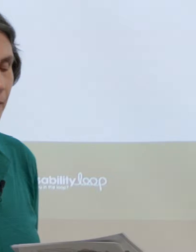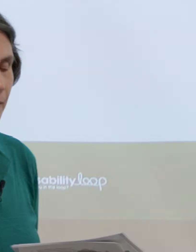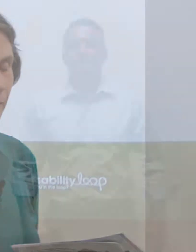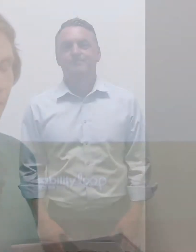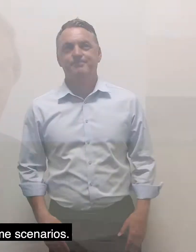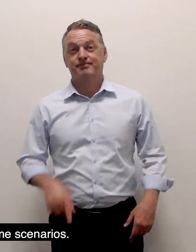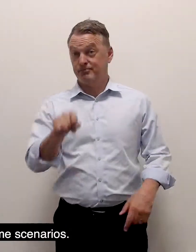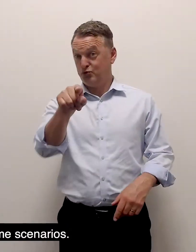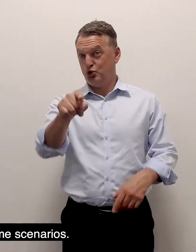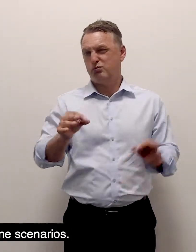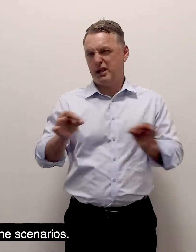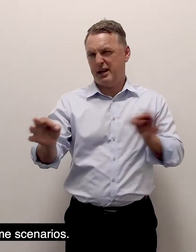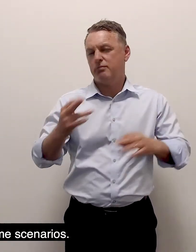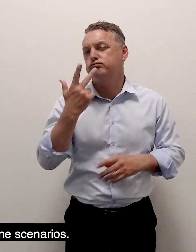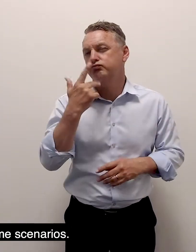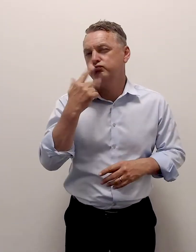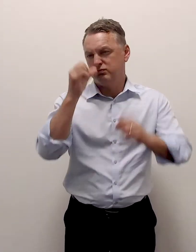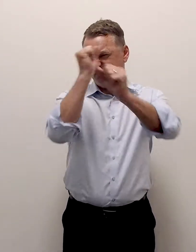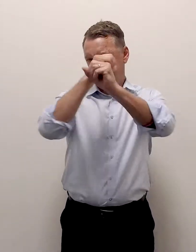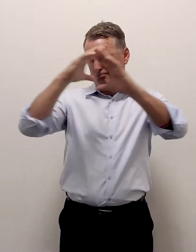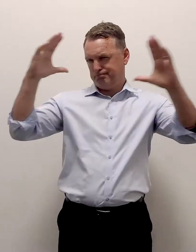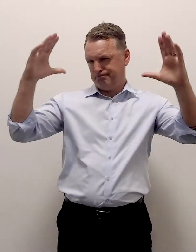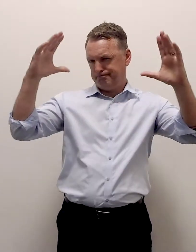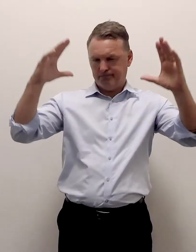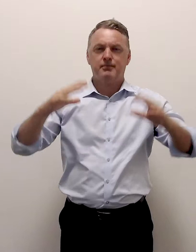room. I'm going to give you some scenarios.